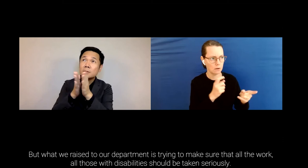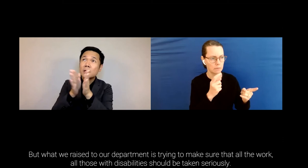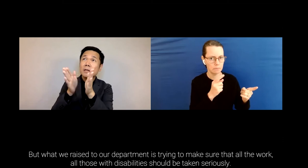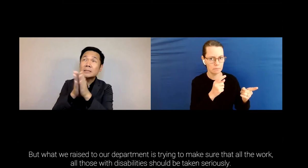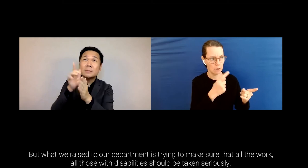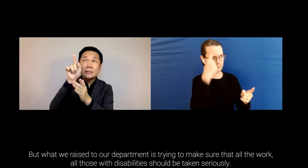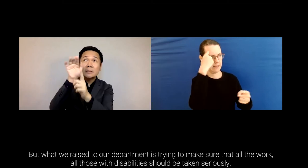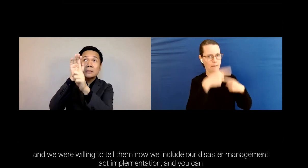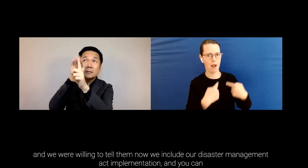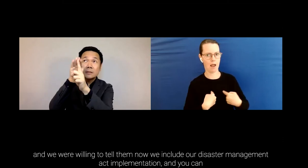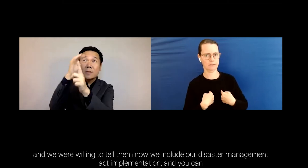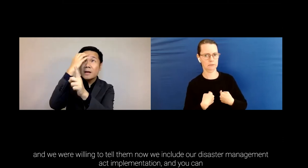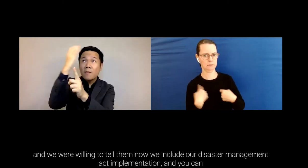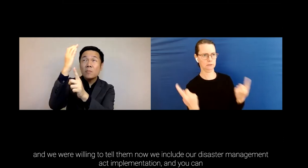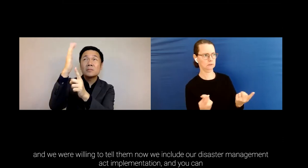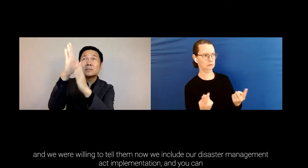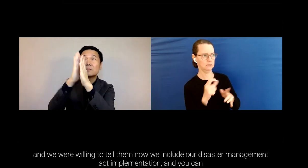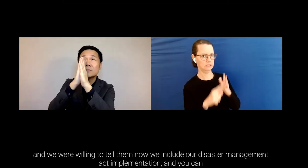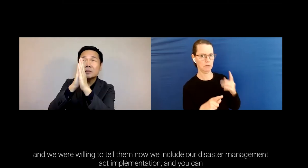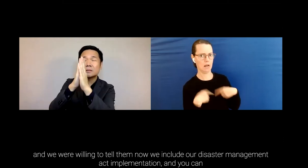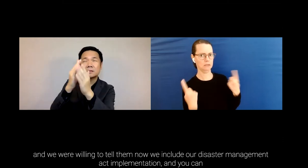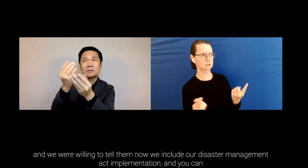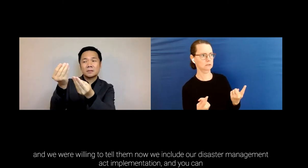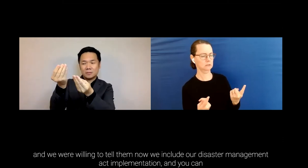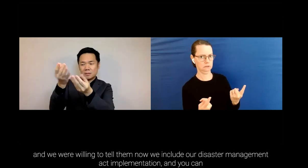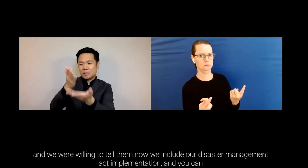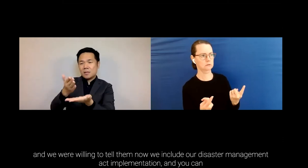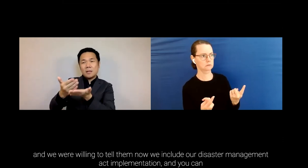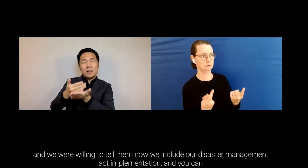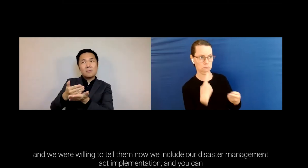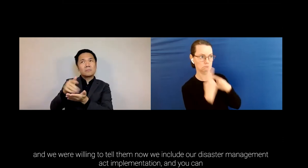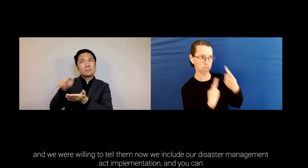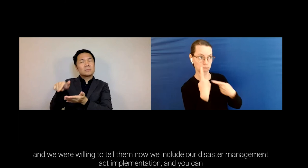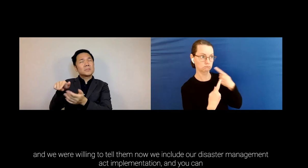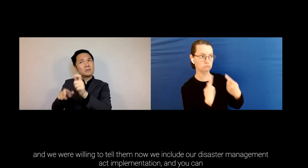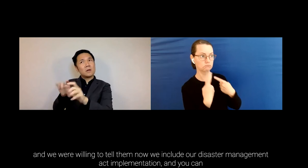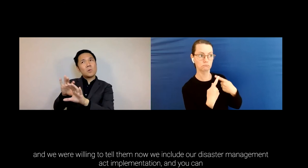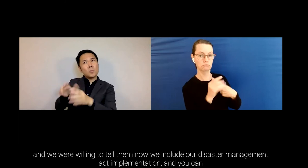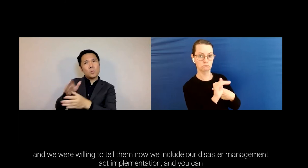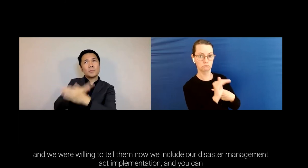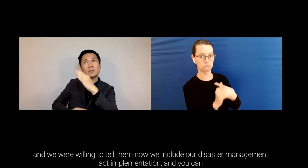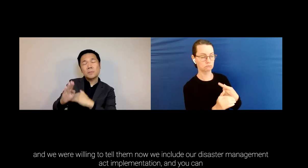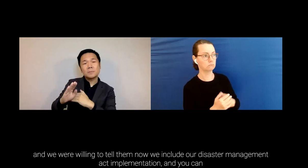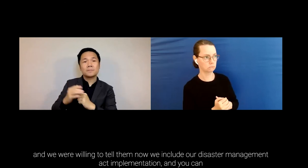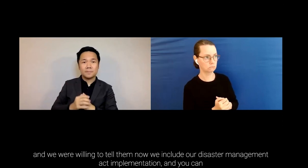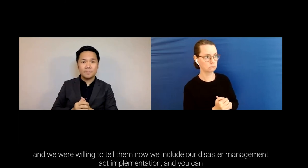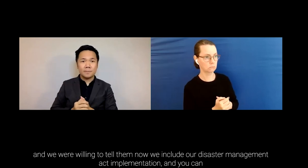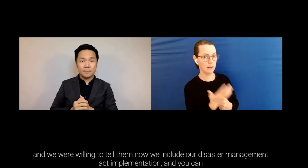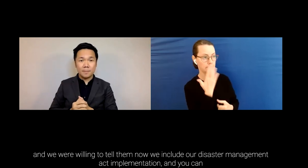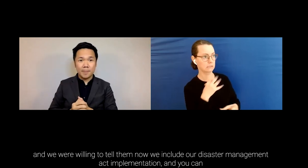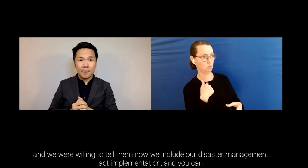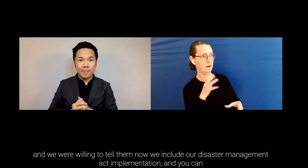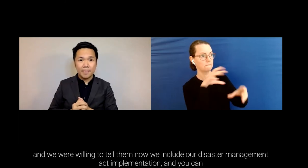needs, and we are willing to tell them now we have included our